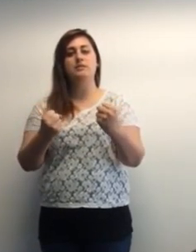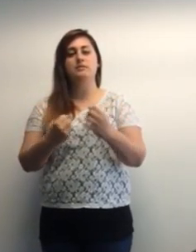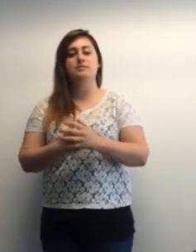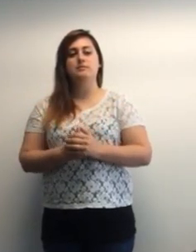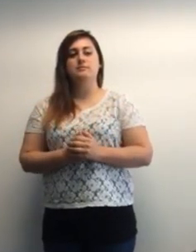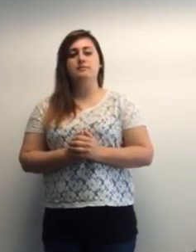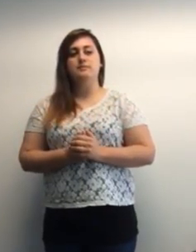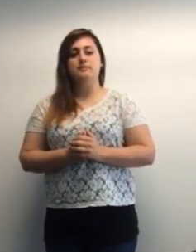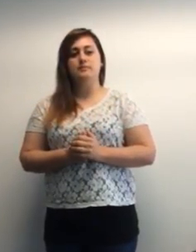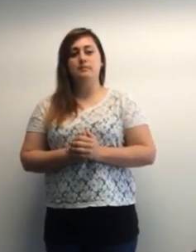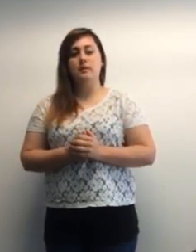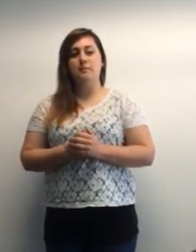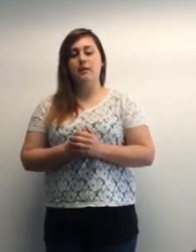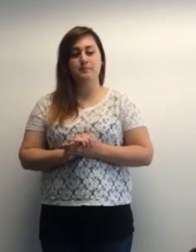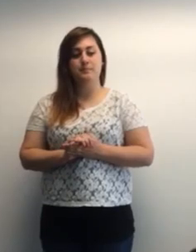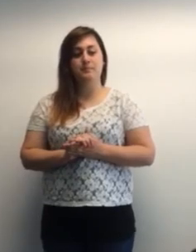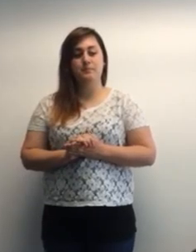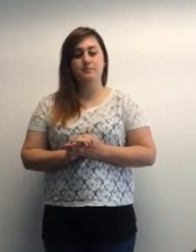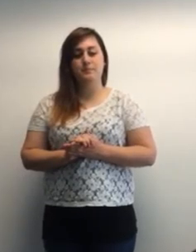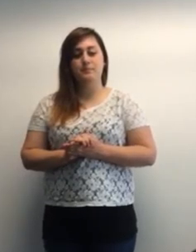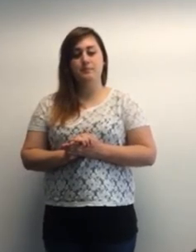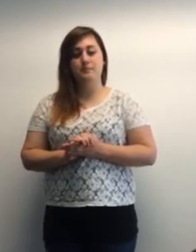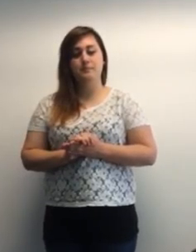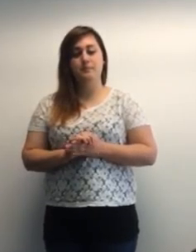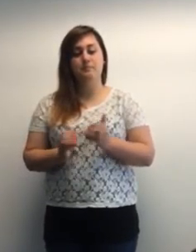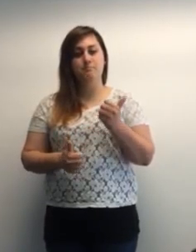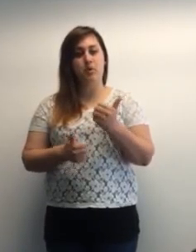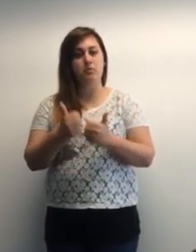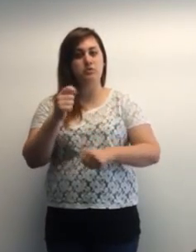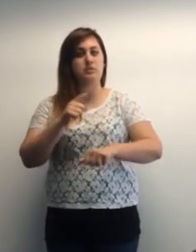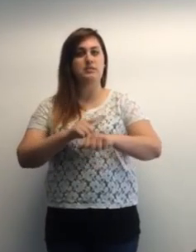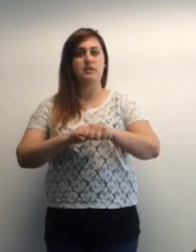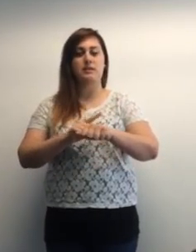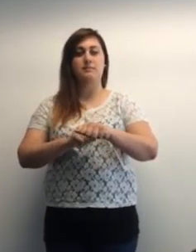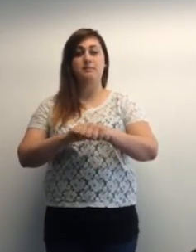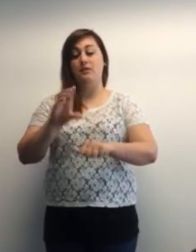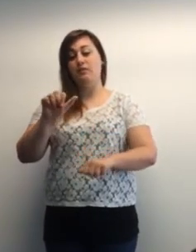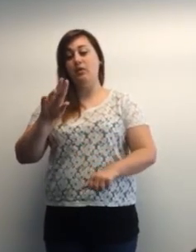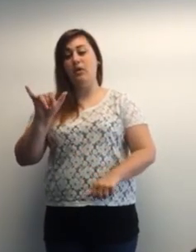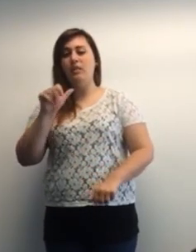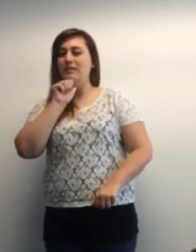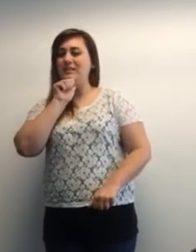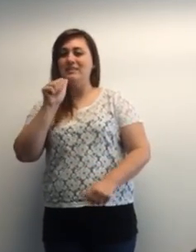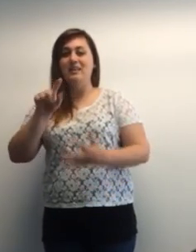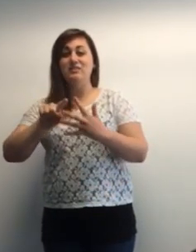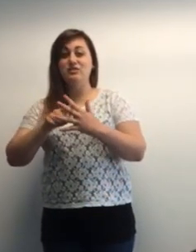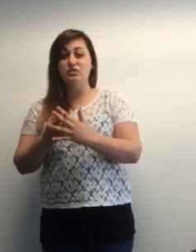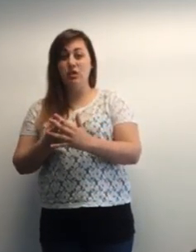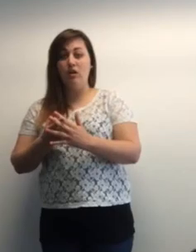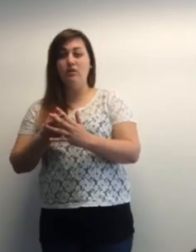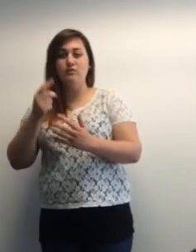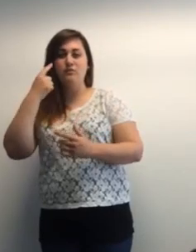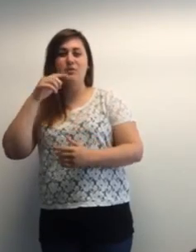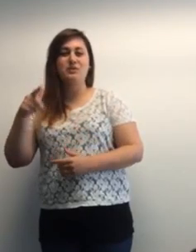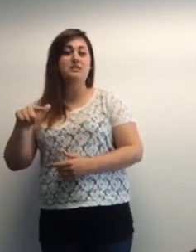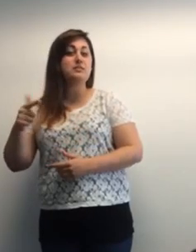you. Alexa and I look like we're the only two. You've got to find that. Usually what happens is we're really confident in some other aspect